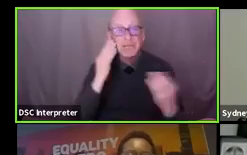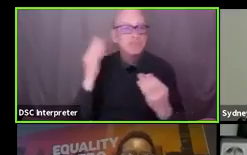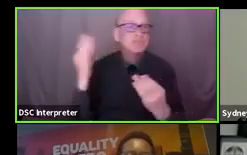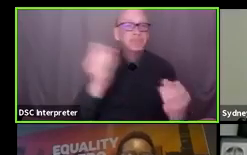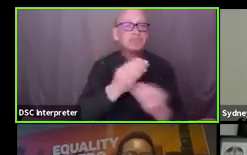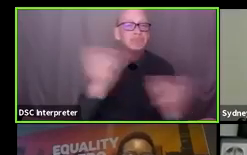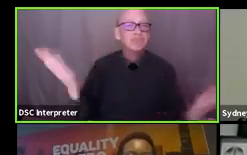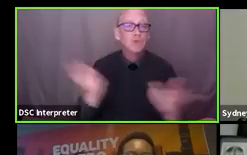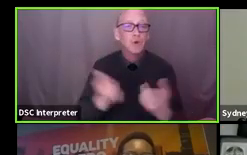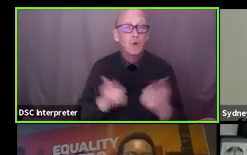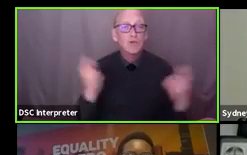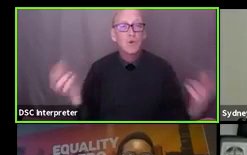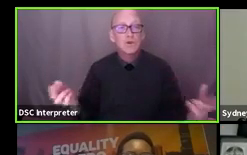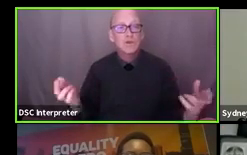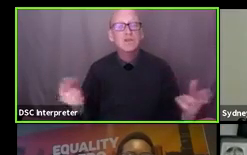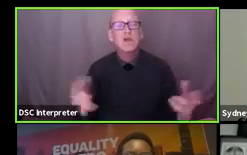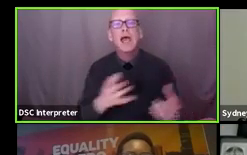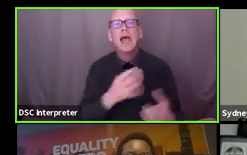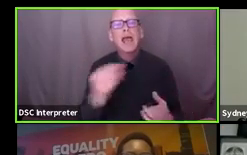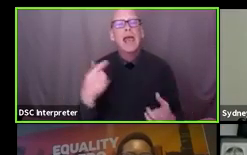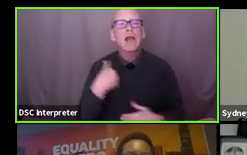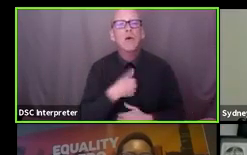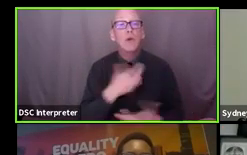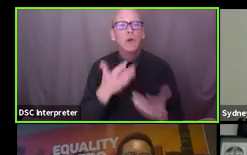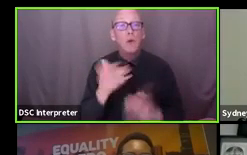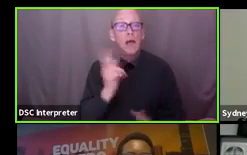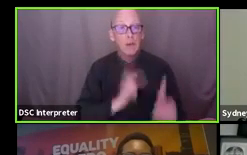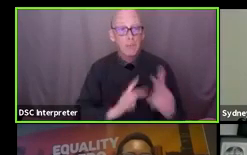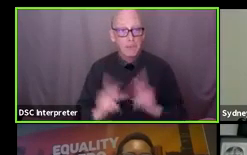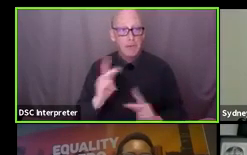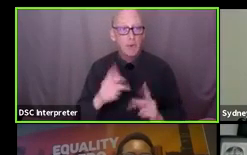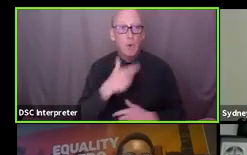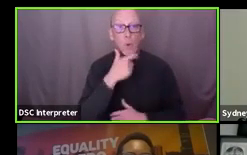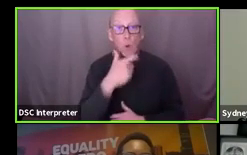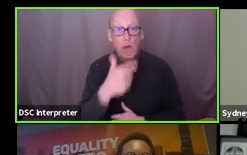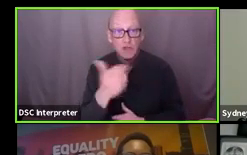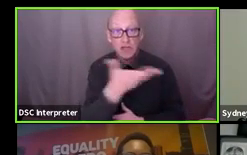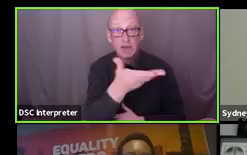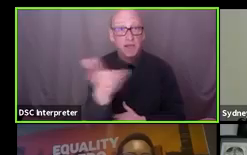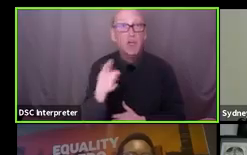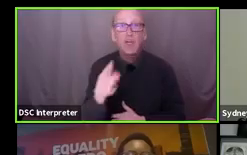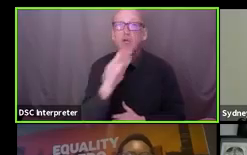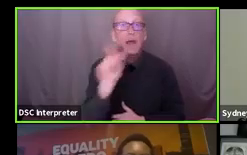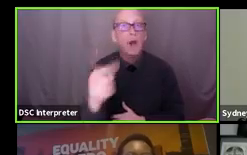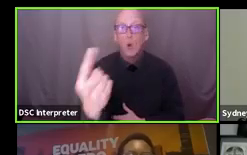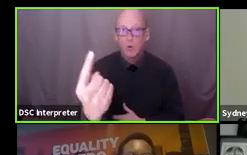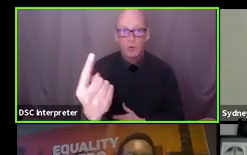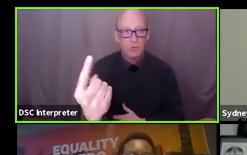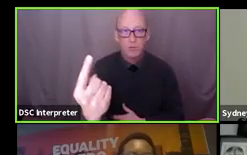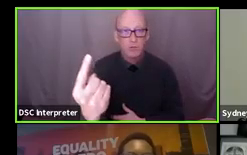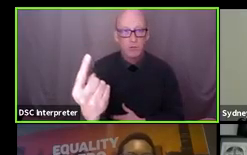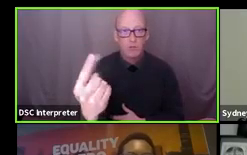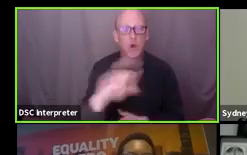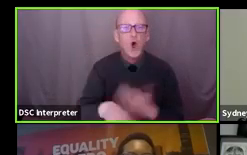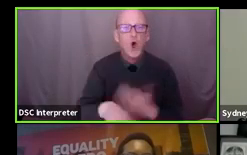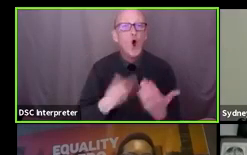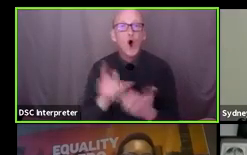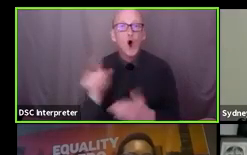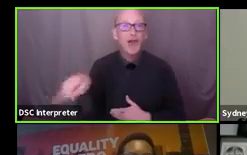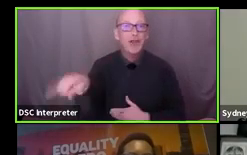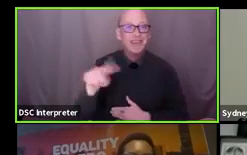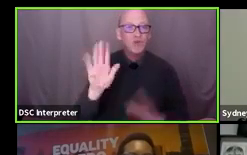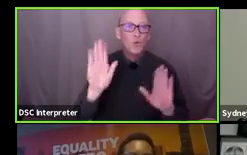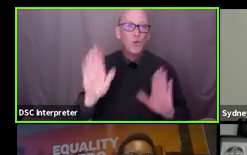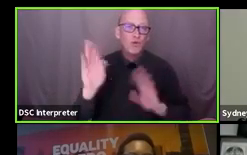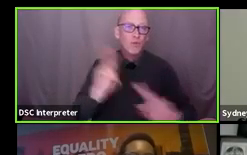wonderful resources. And we want the folks who are watching out there to know you are not alone. All of these great folks and so